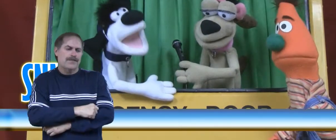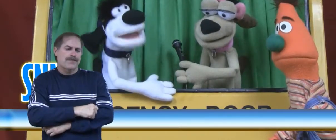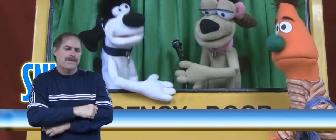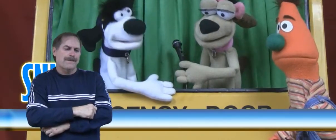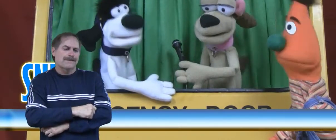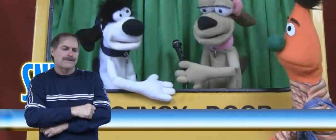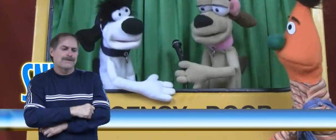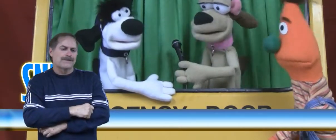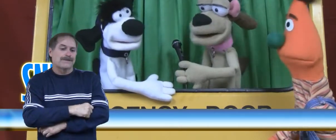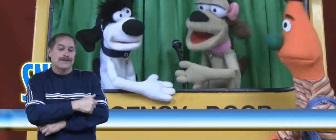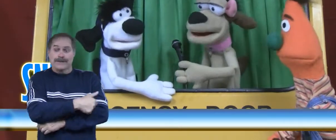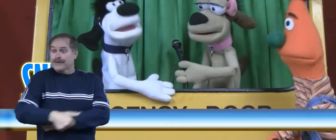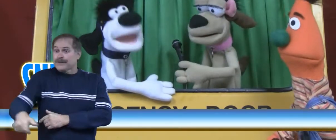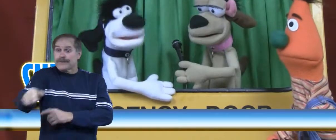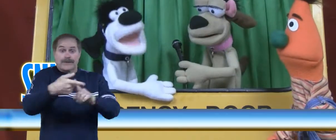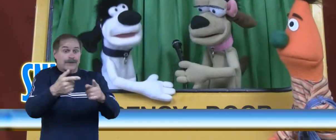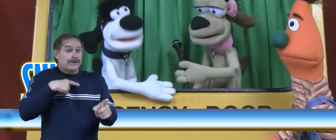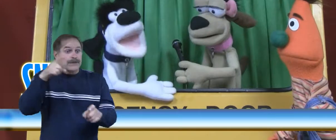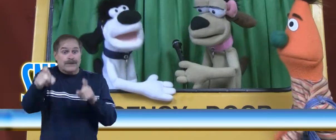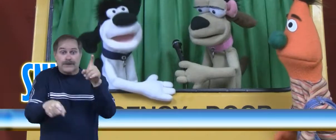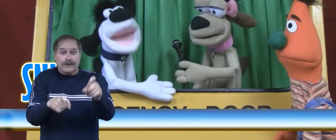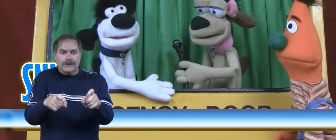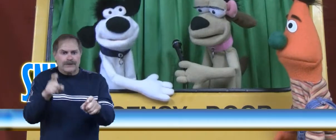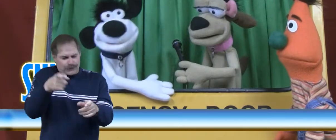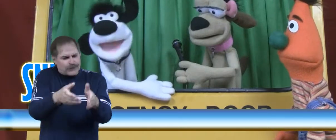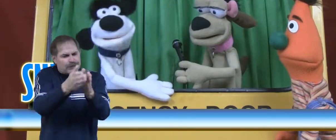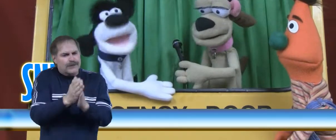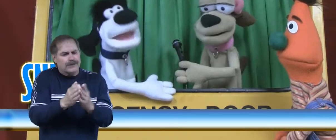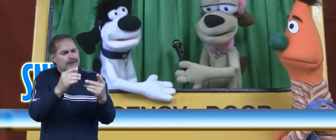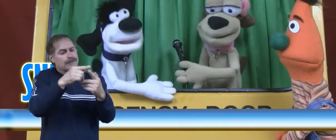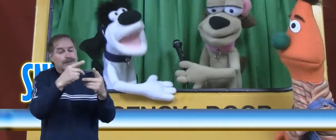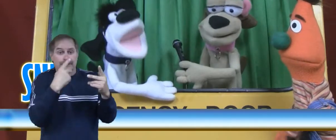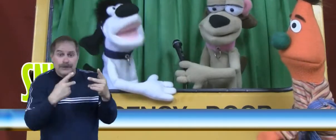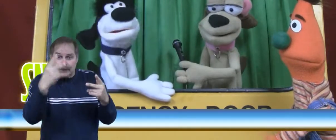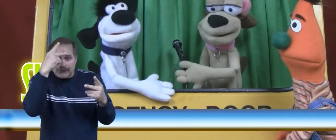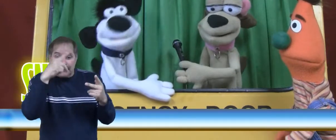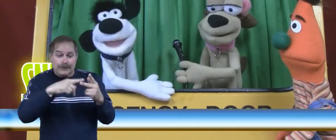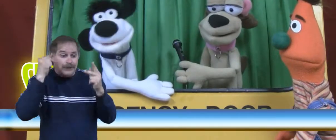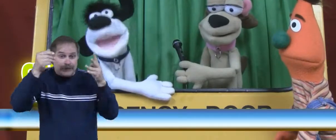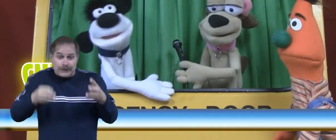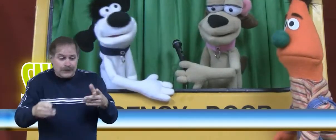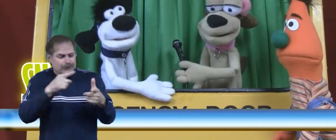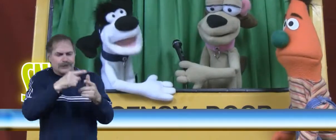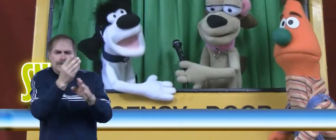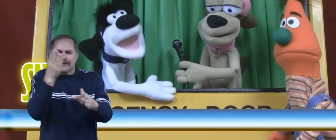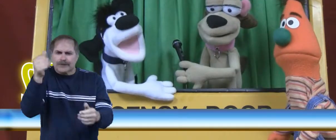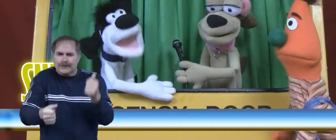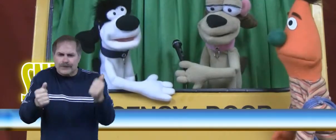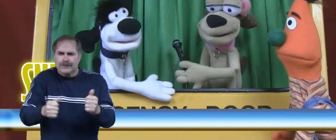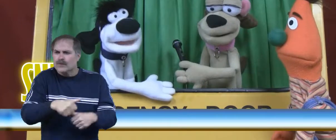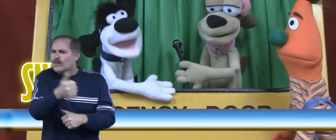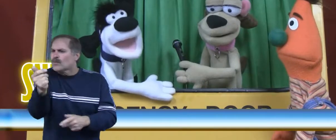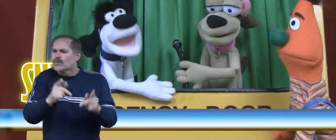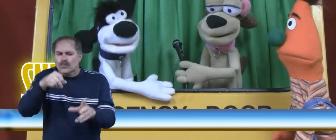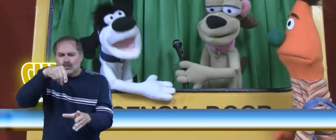first time. If any of our friends have questions, they may ask their parents, teacher, the bus